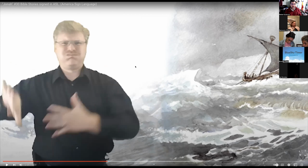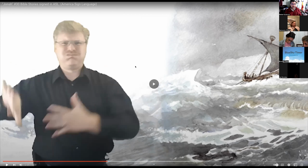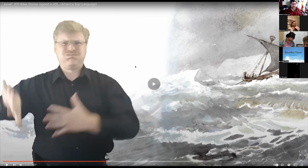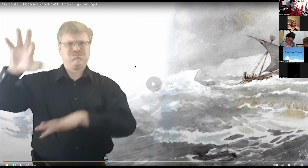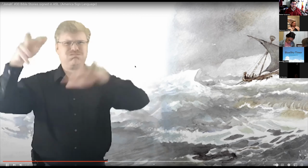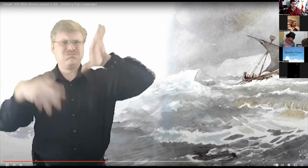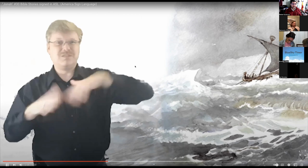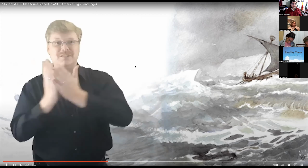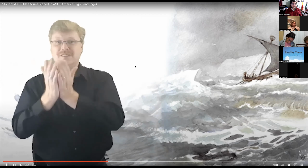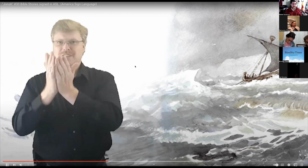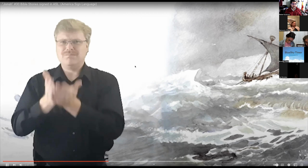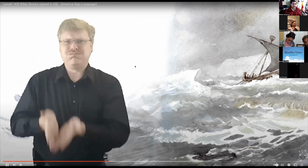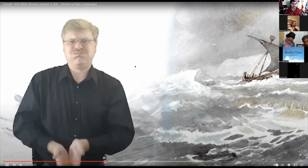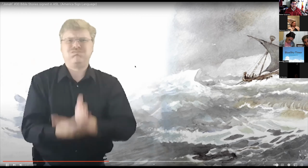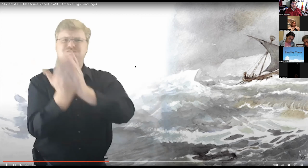and